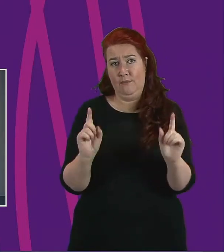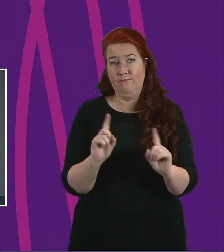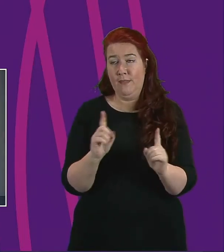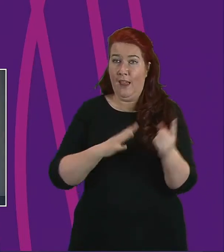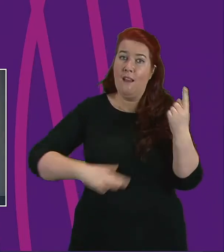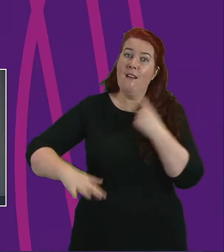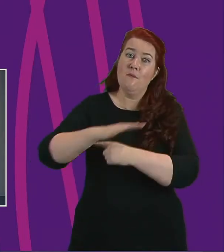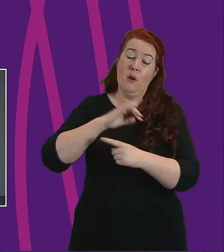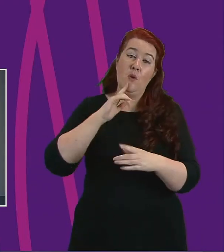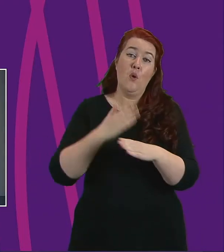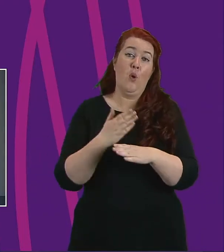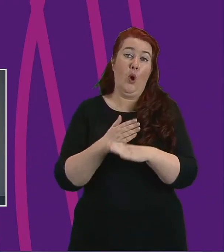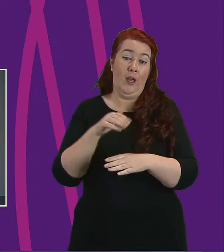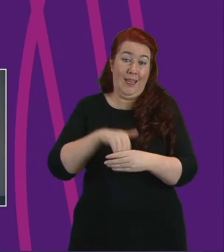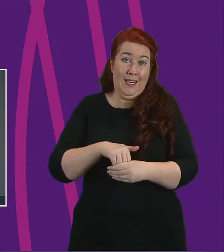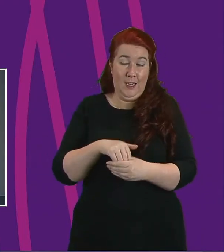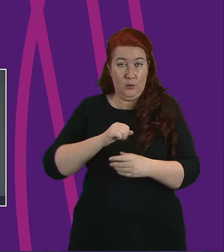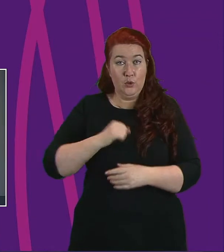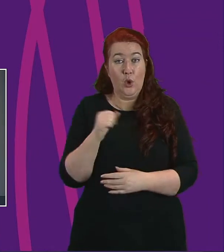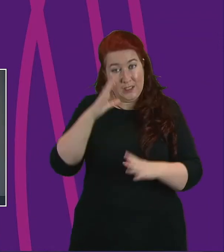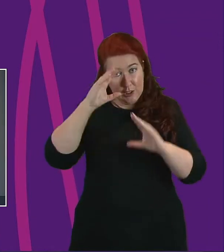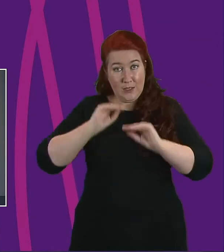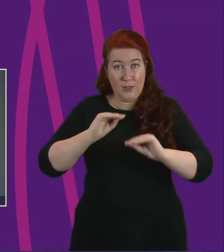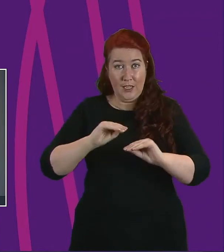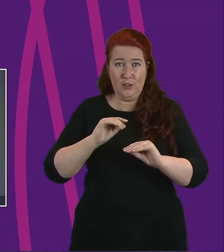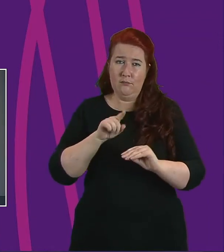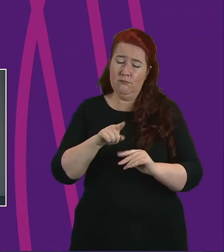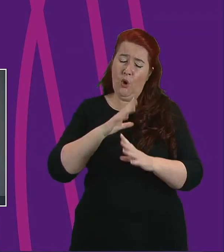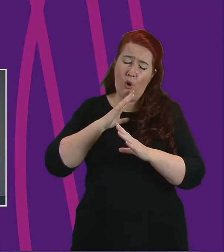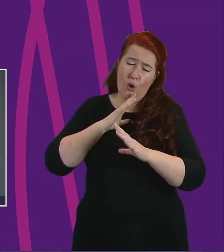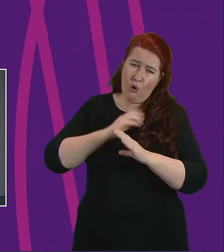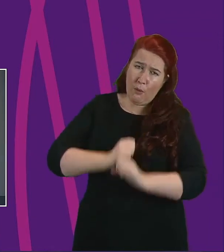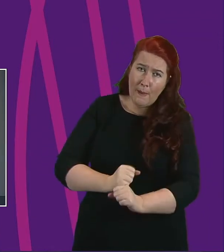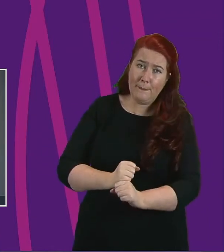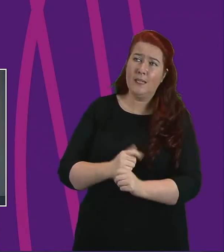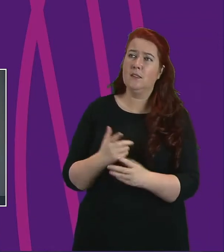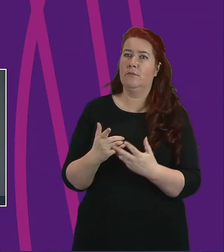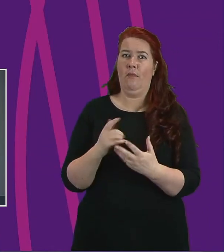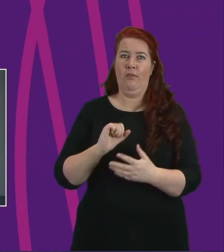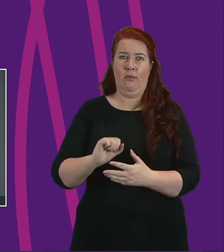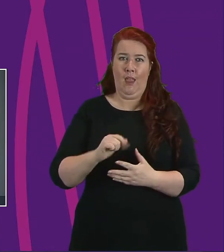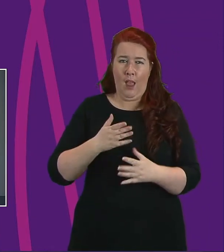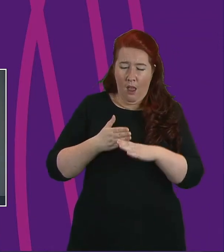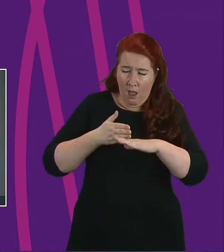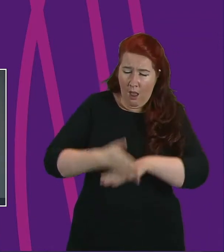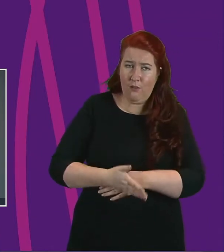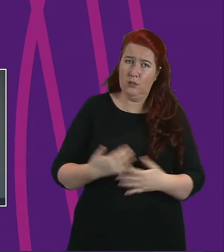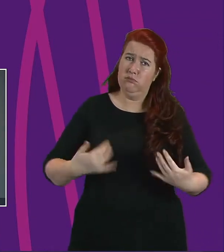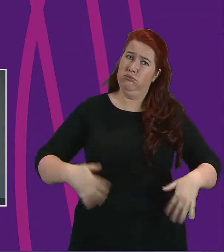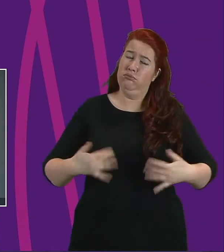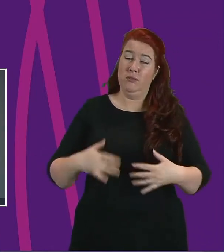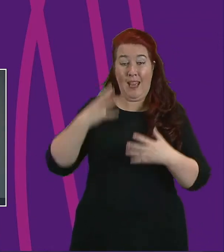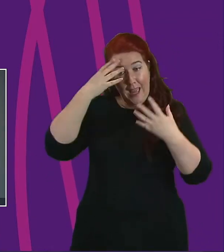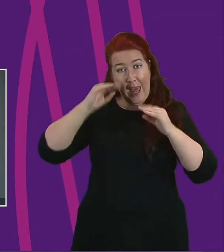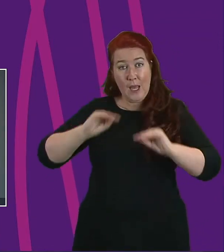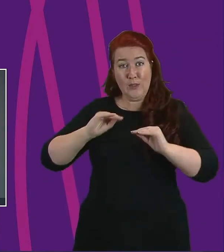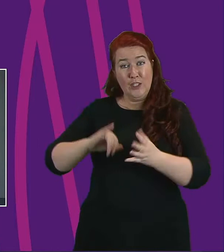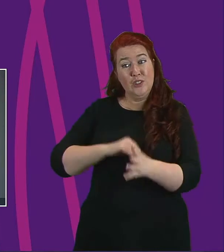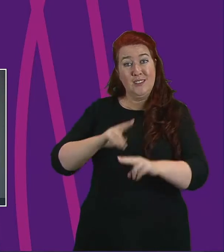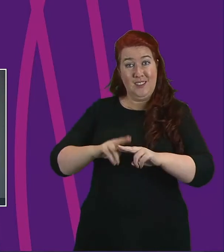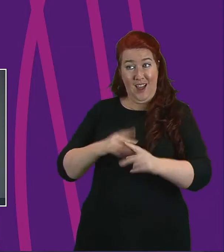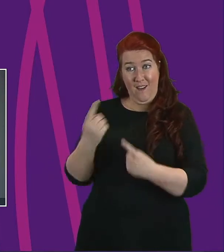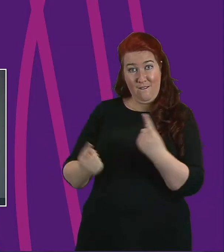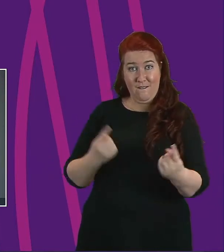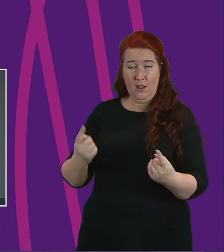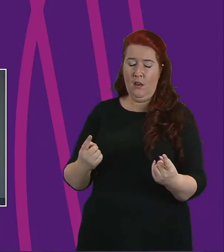Scottish education system for their commitment and efforts during this pandemic. Education staff have gone to great lengths to